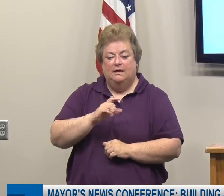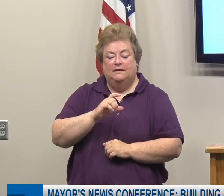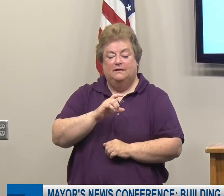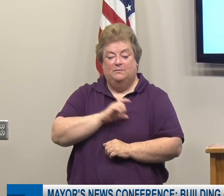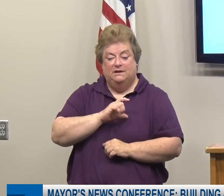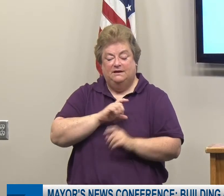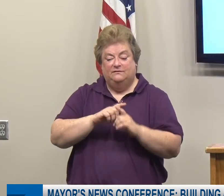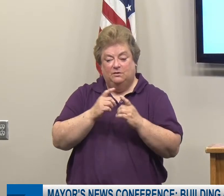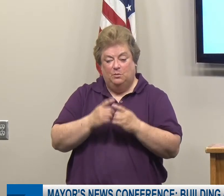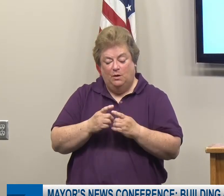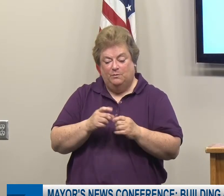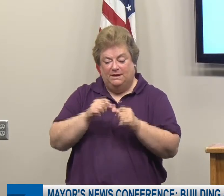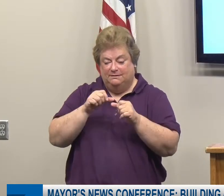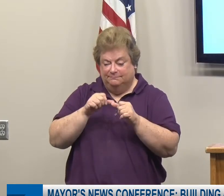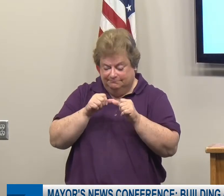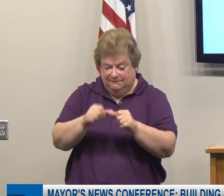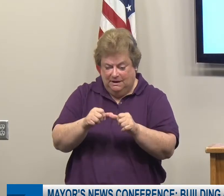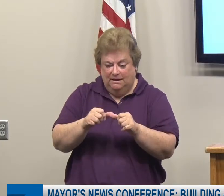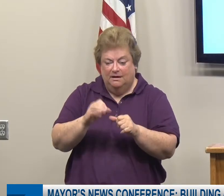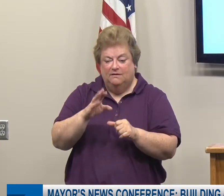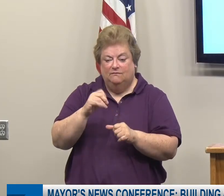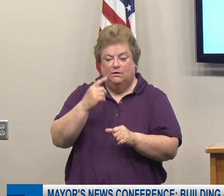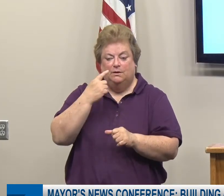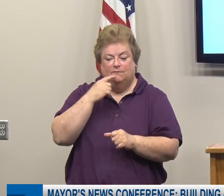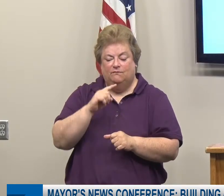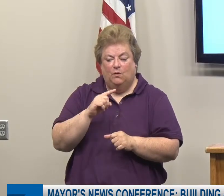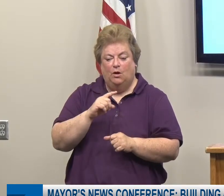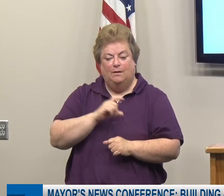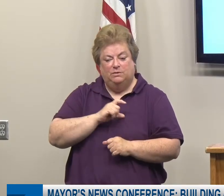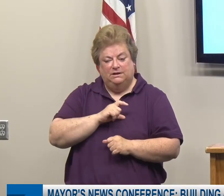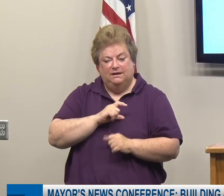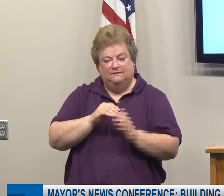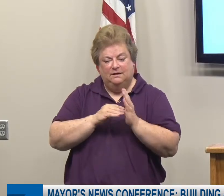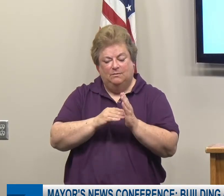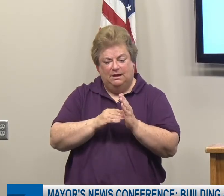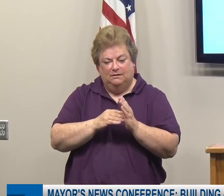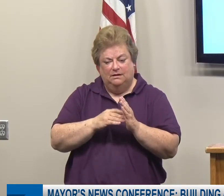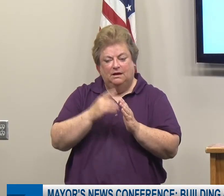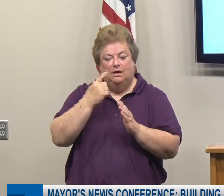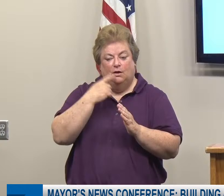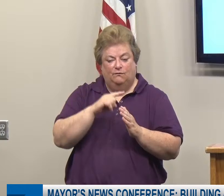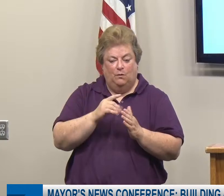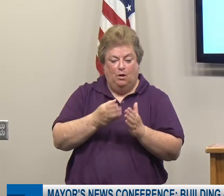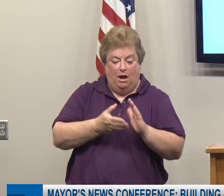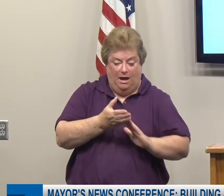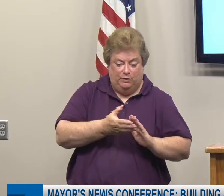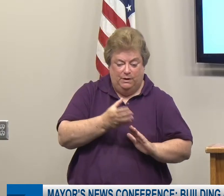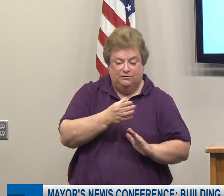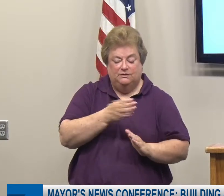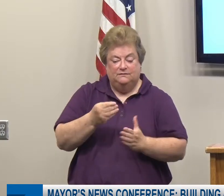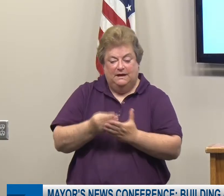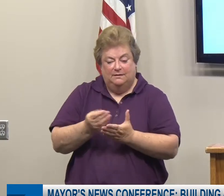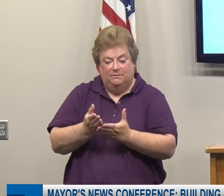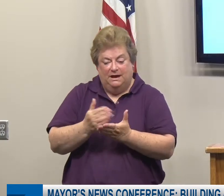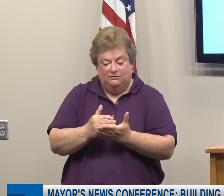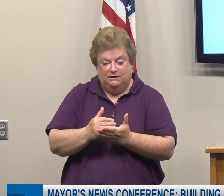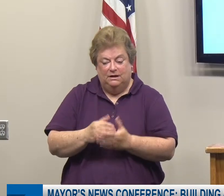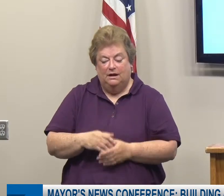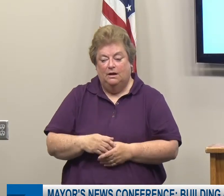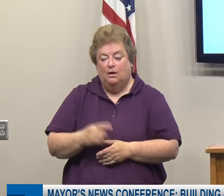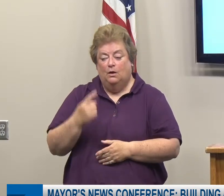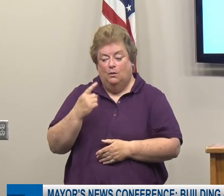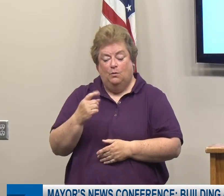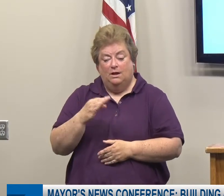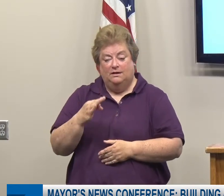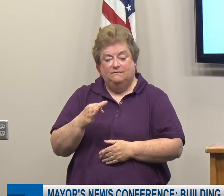in its commitment to a strong community policing model, both operationally and budgetarily. Among the many benefits of a strong